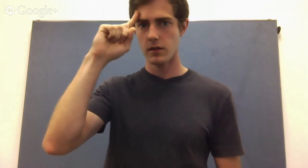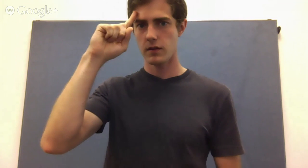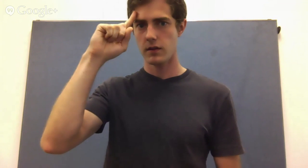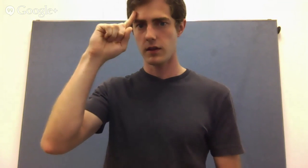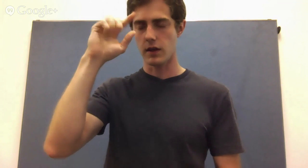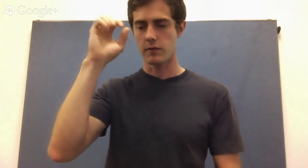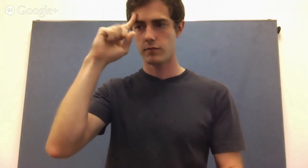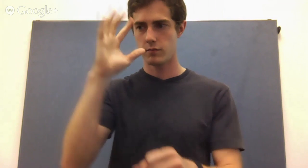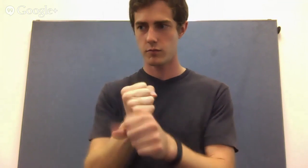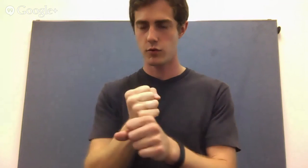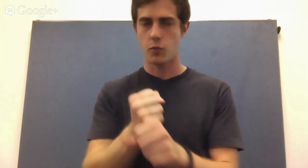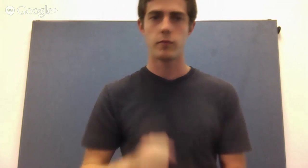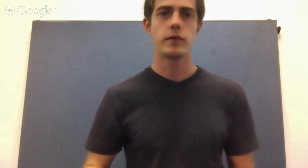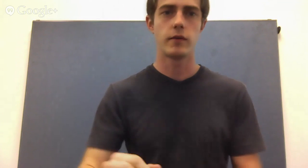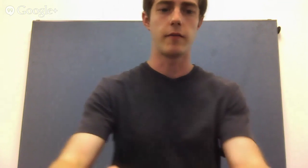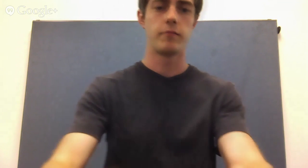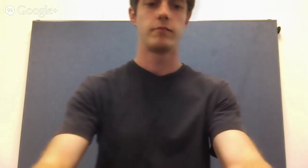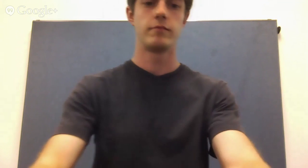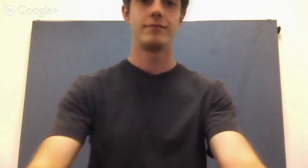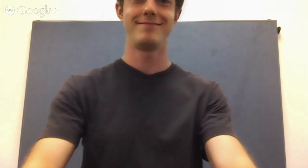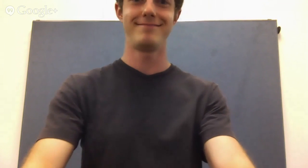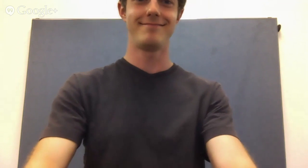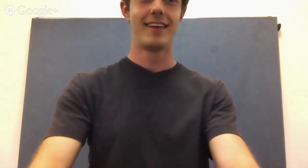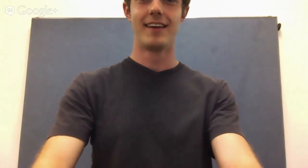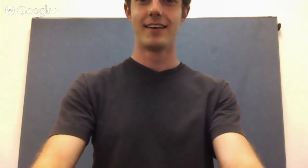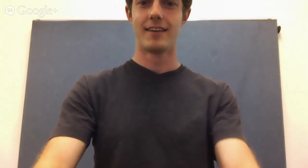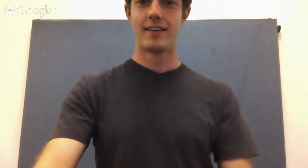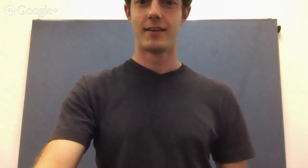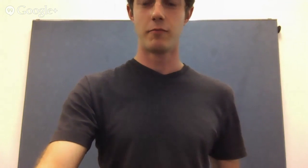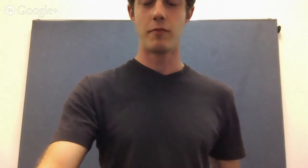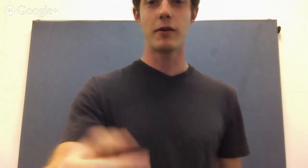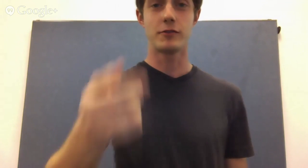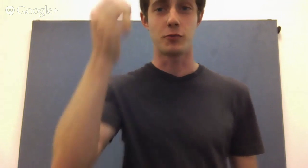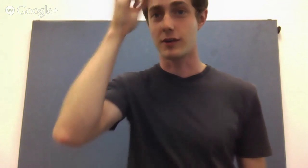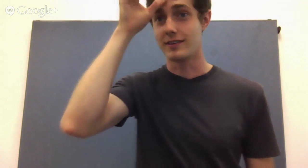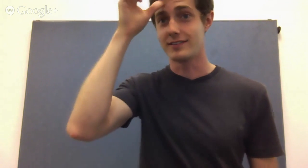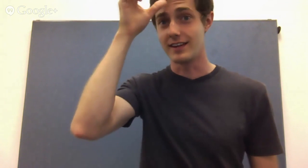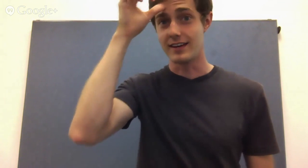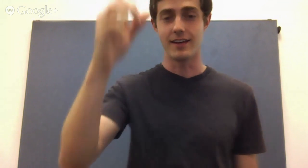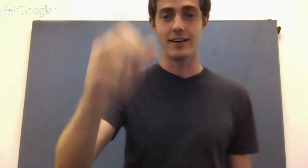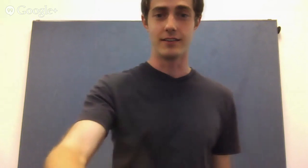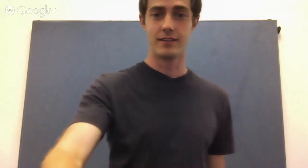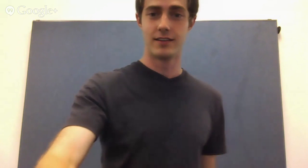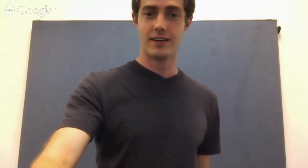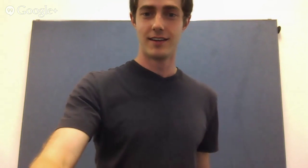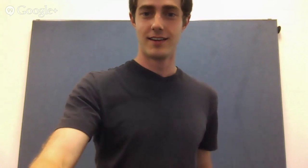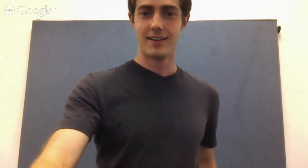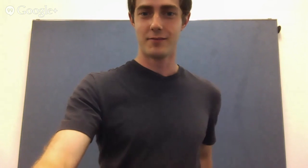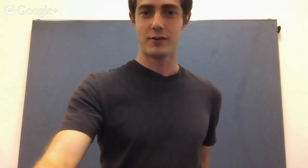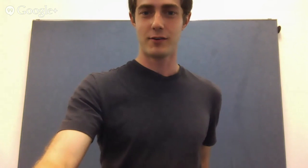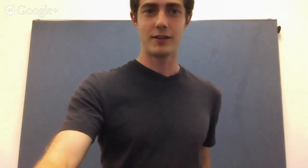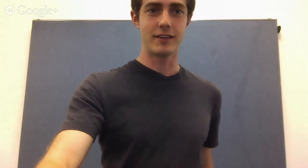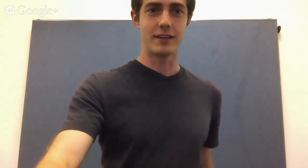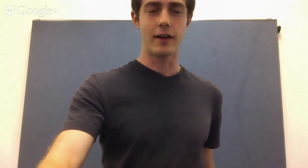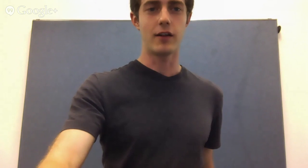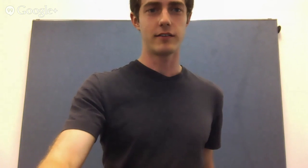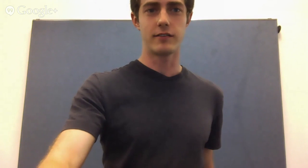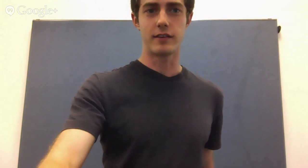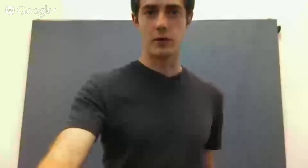Yeah. Okay. Maybe I'll just work on this today. Hell. Clearly, I glossed this like 2 weeks